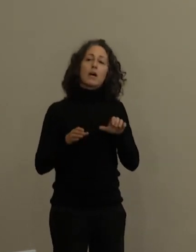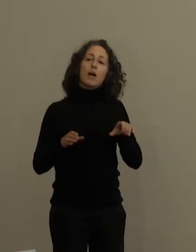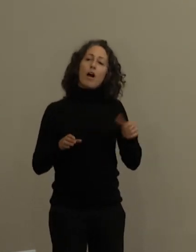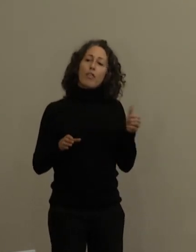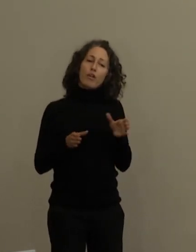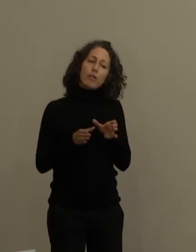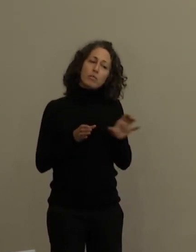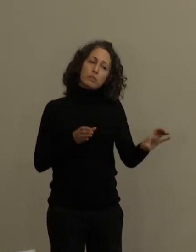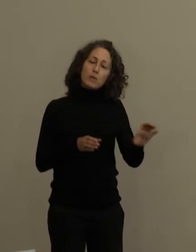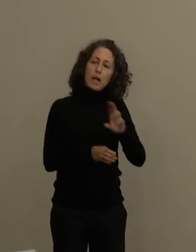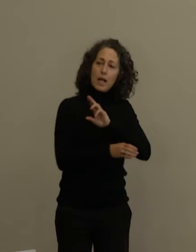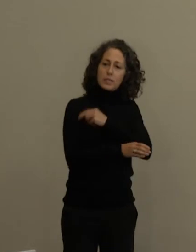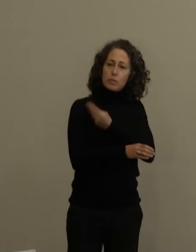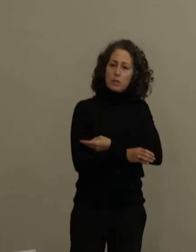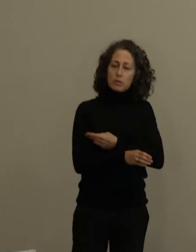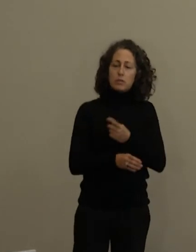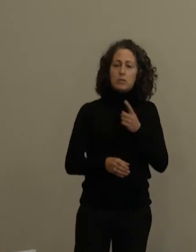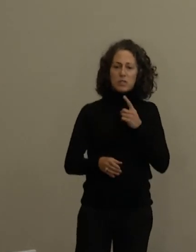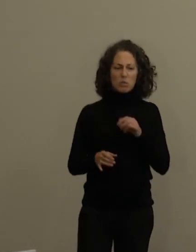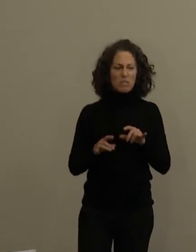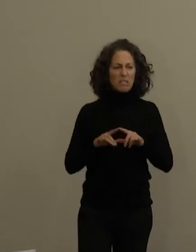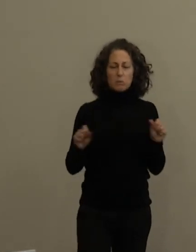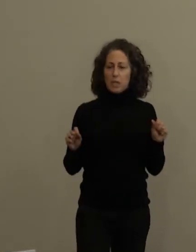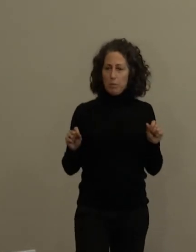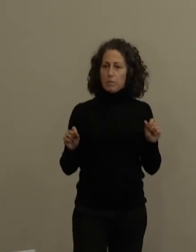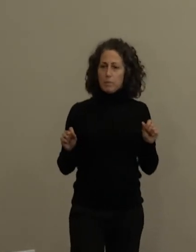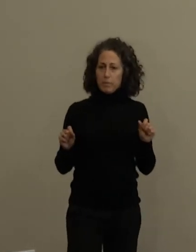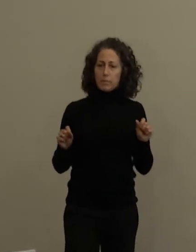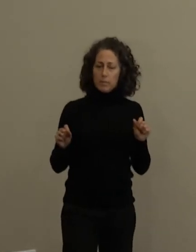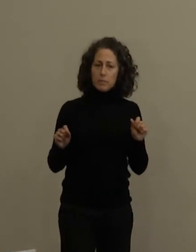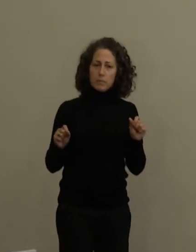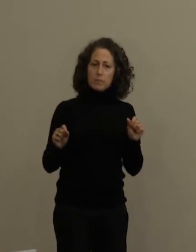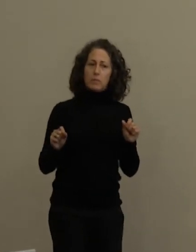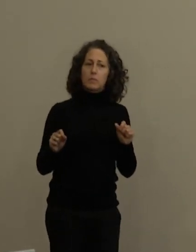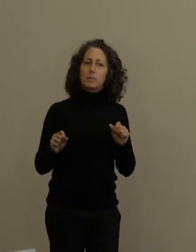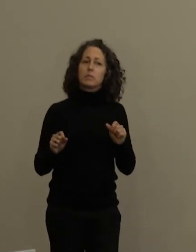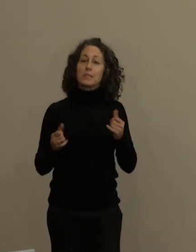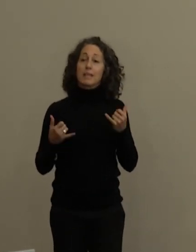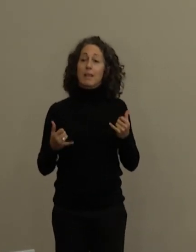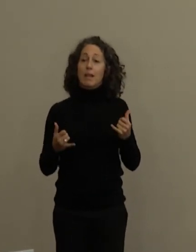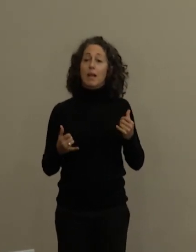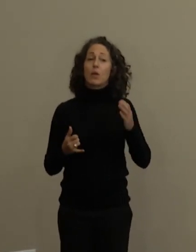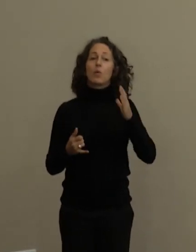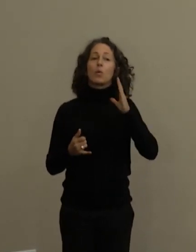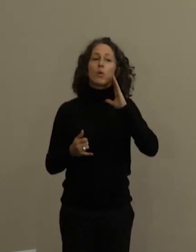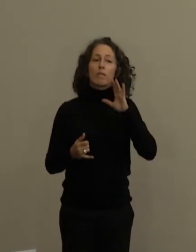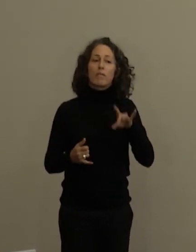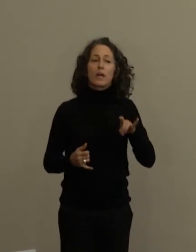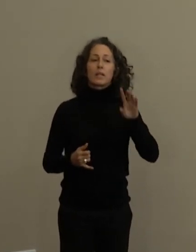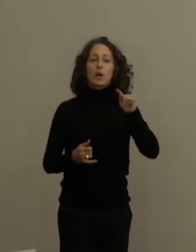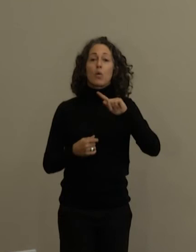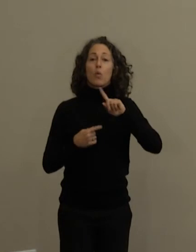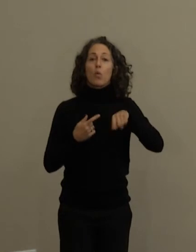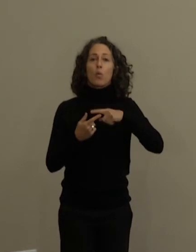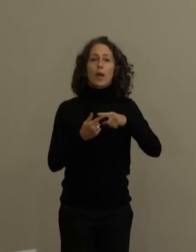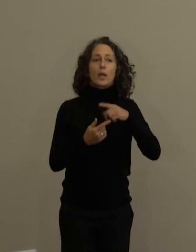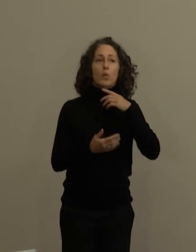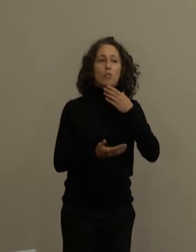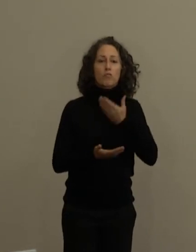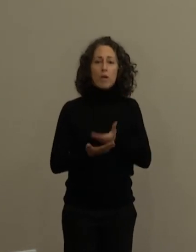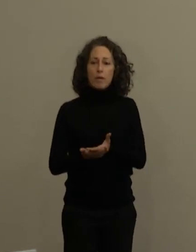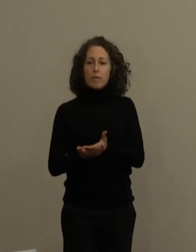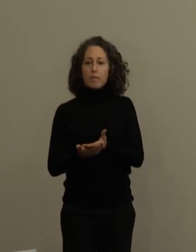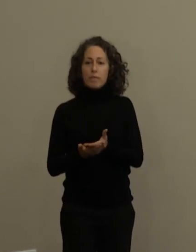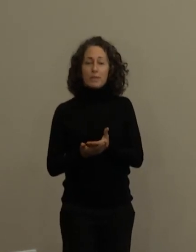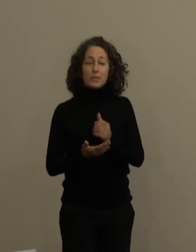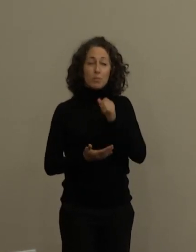time. And we imagine that they will be getting notification today of when to receive it. It might be as early as tomorrow or Wednesday,